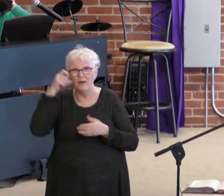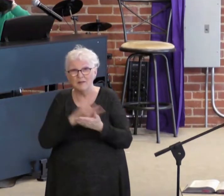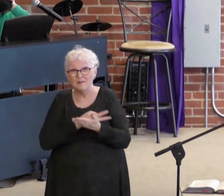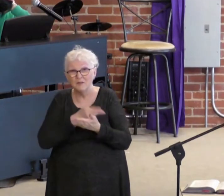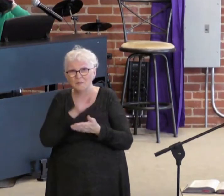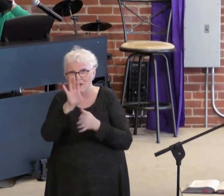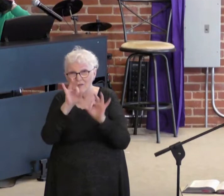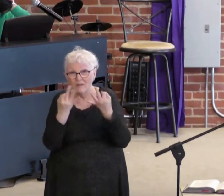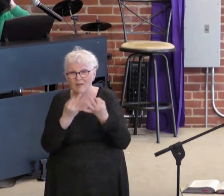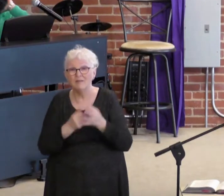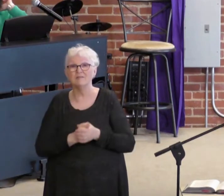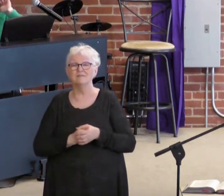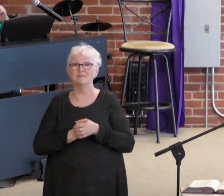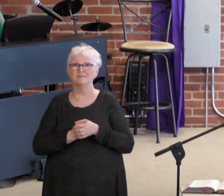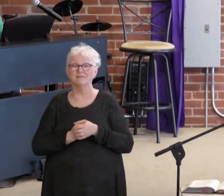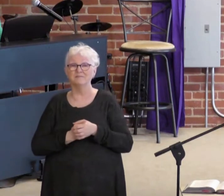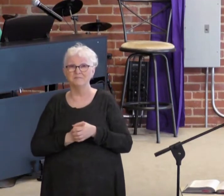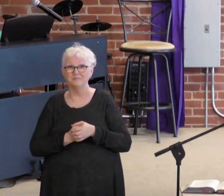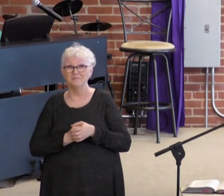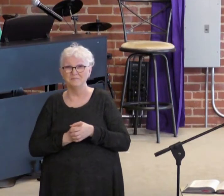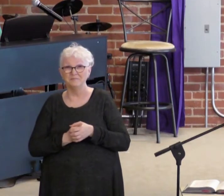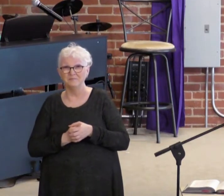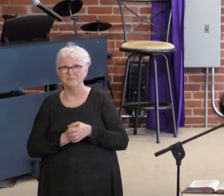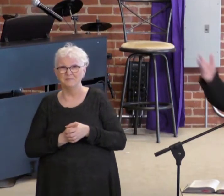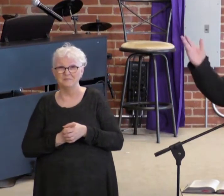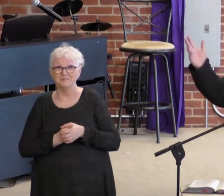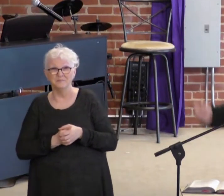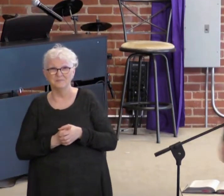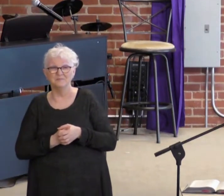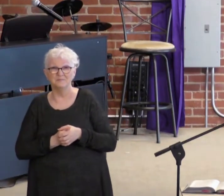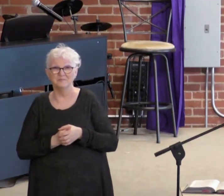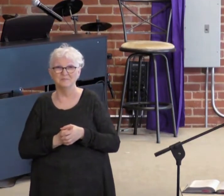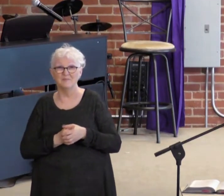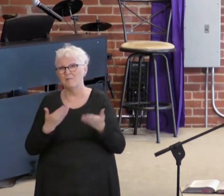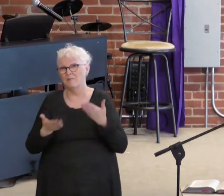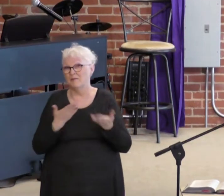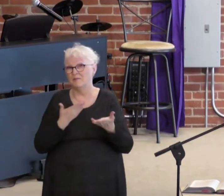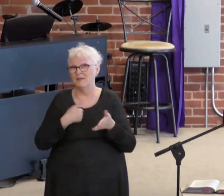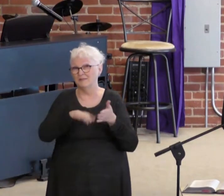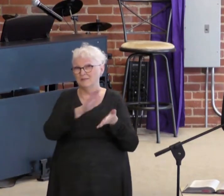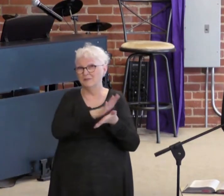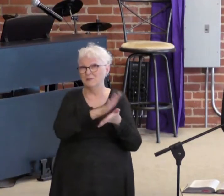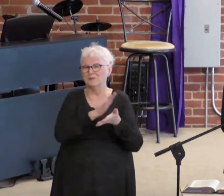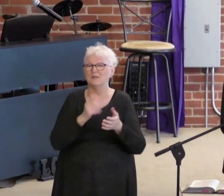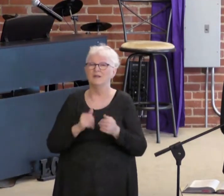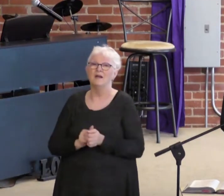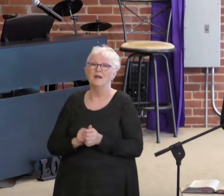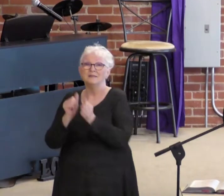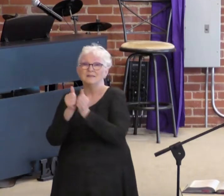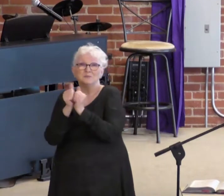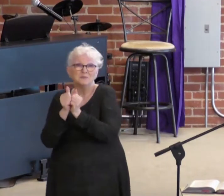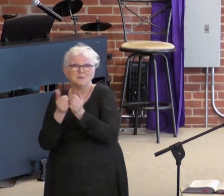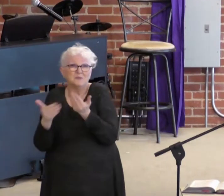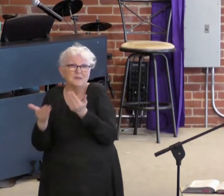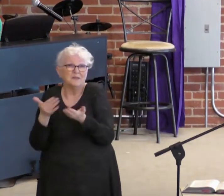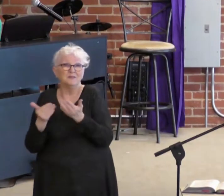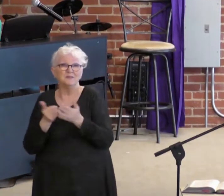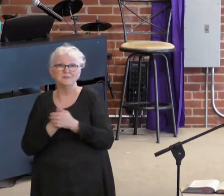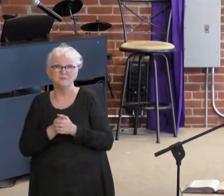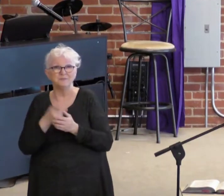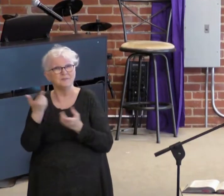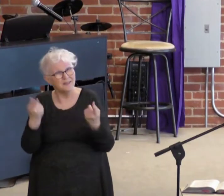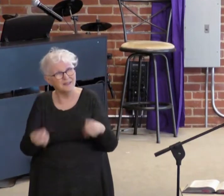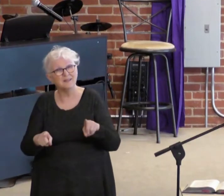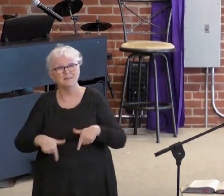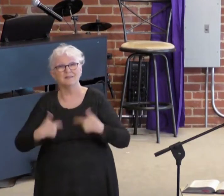family? You ever been there and done that? Or maybe in school or sports or whatever. Now, that happens in